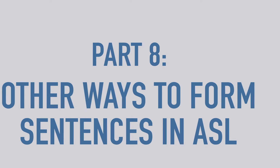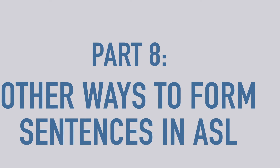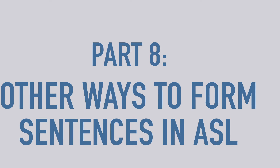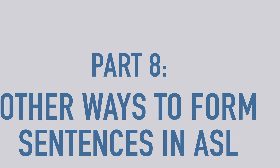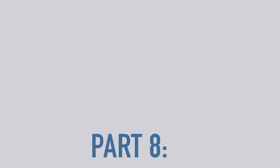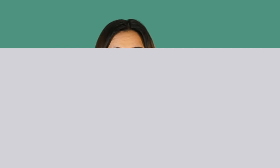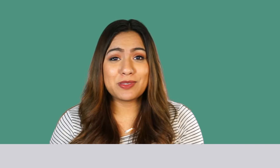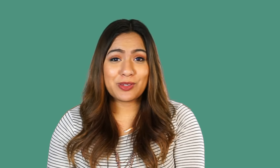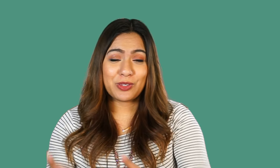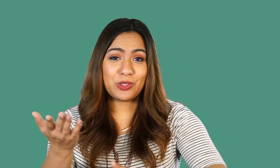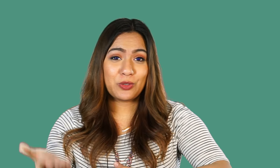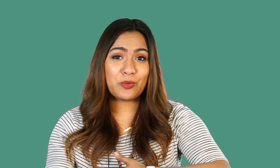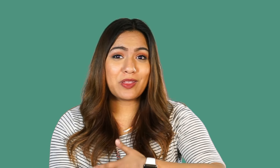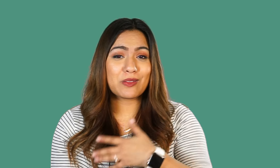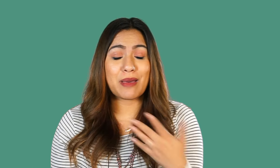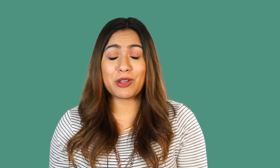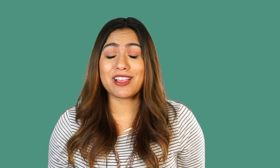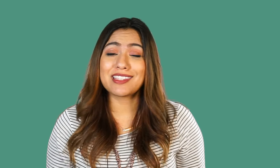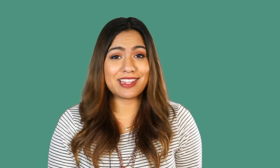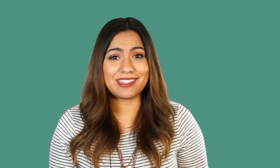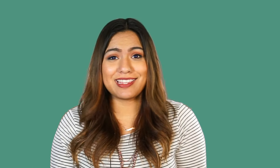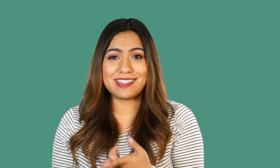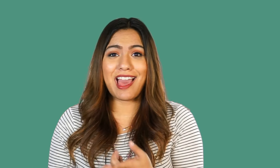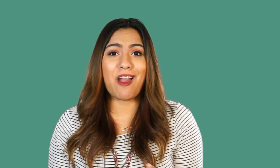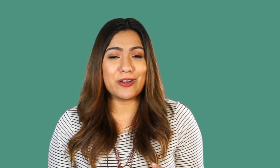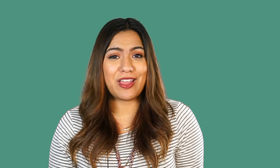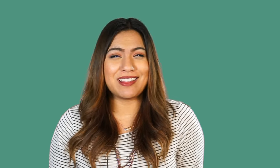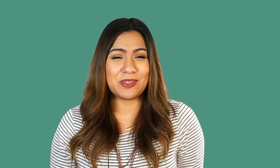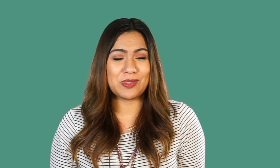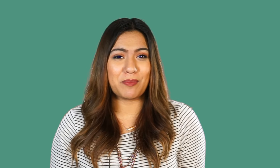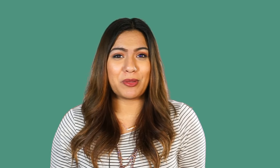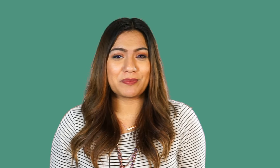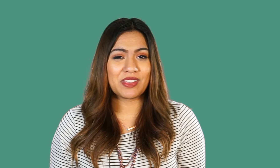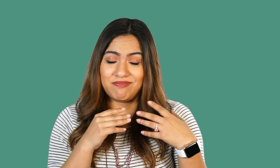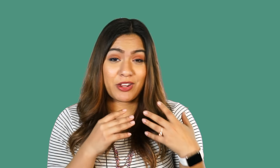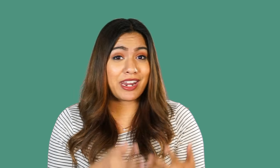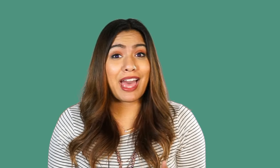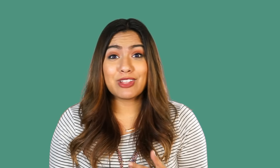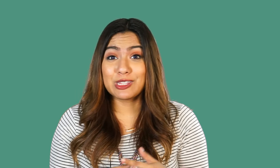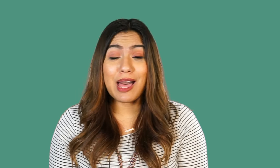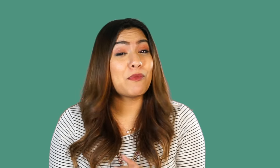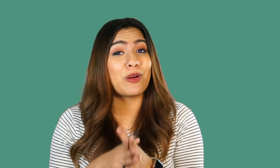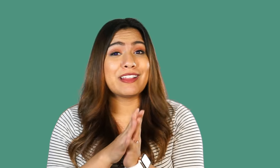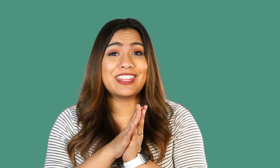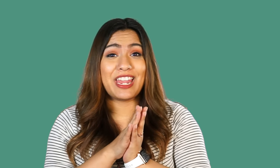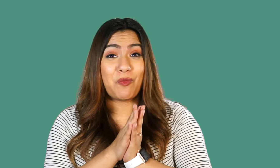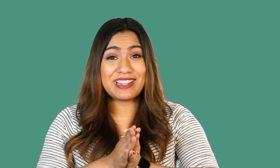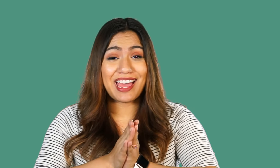So sometimes you will come across sentences that are not so simple. They're going to have a lot more than one